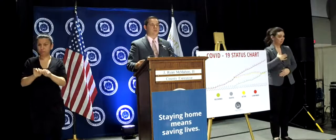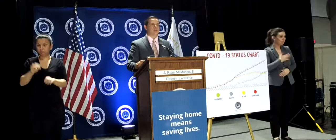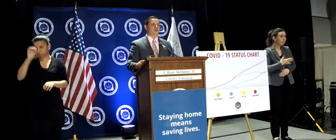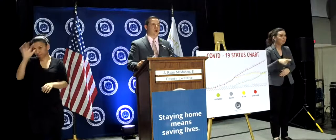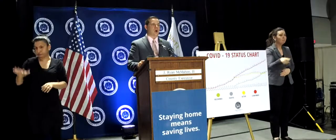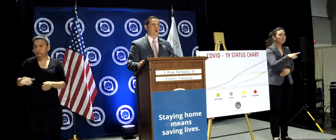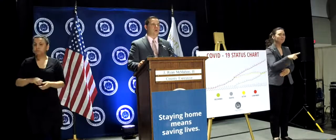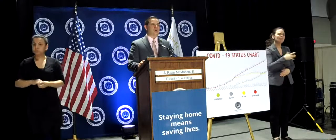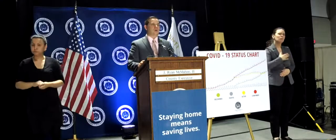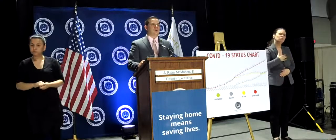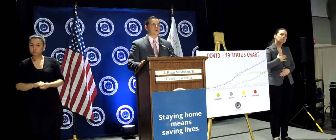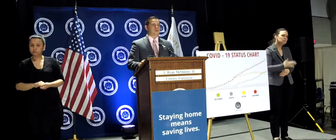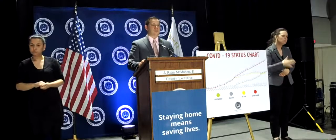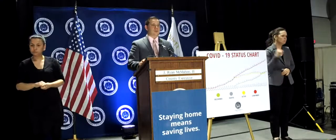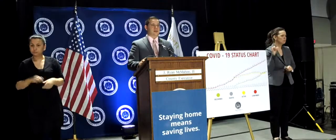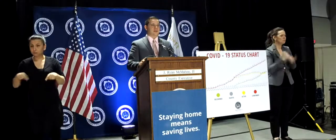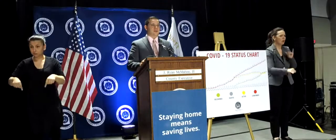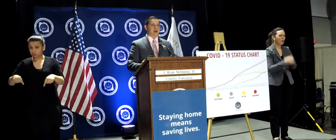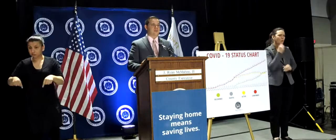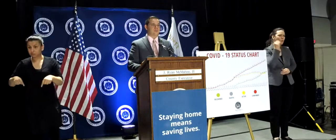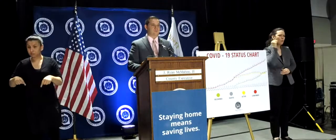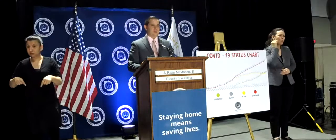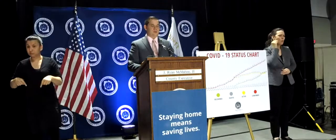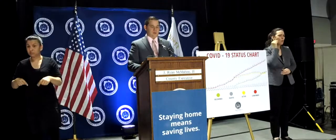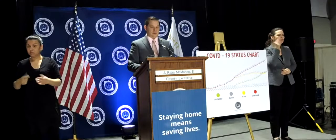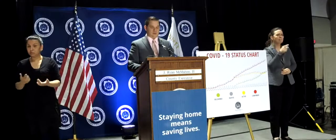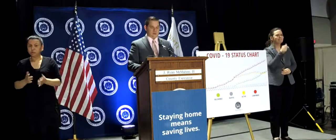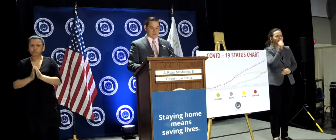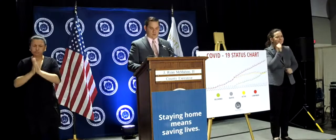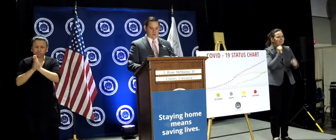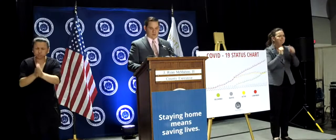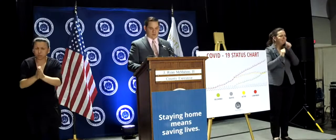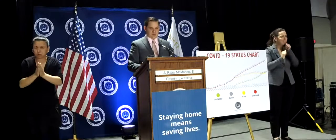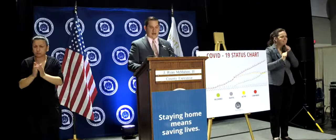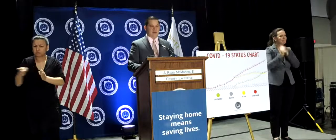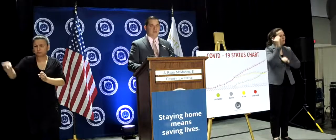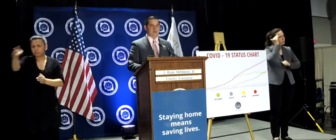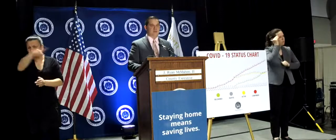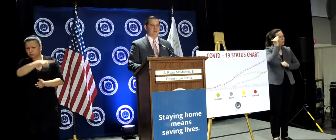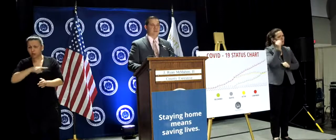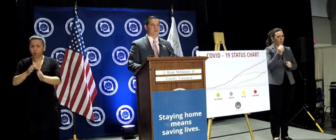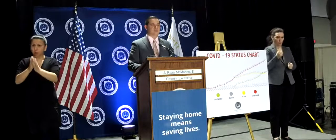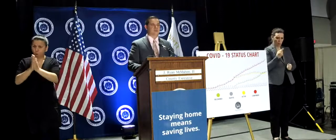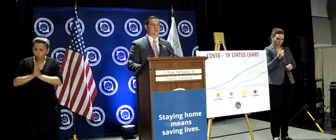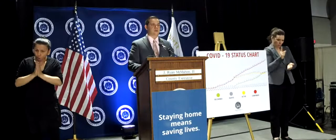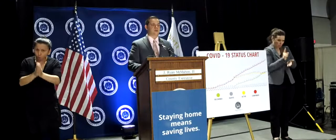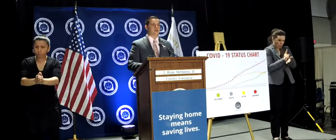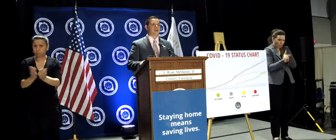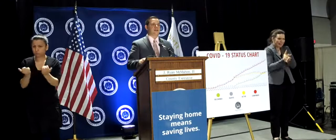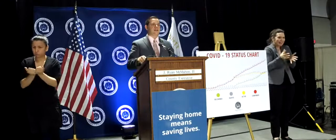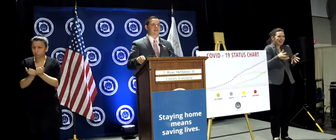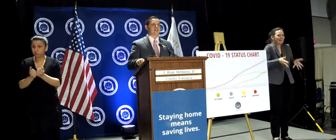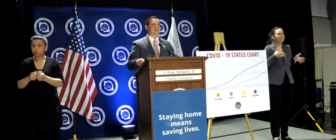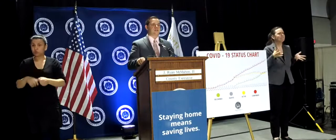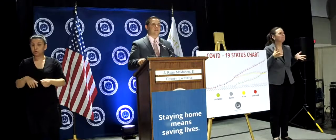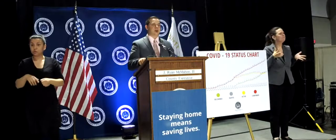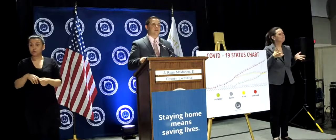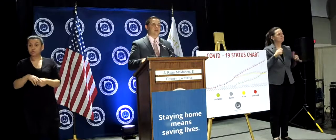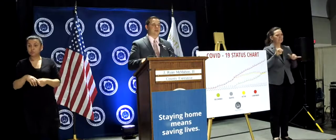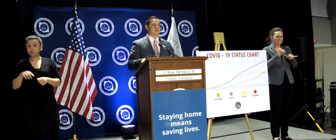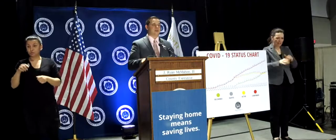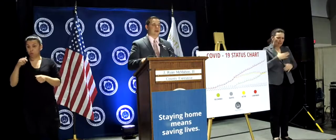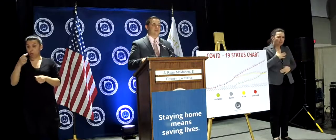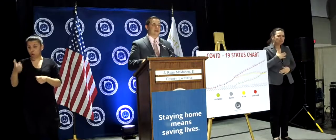you to stay strong. 6 days left. Let's really dive into this, take this seriously. Let's limit